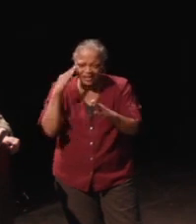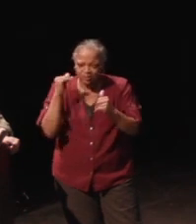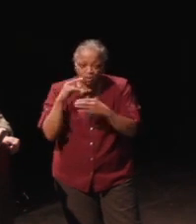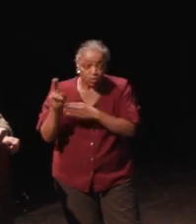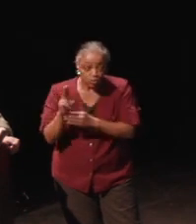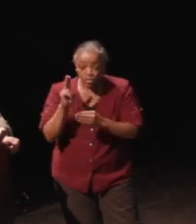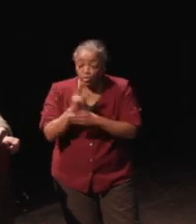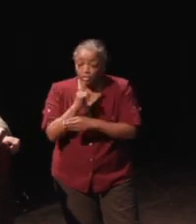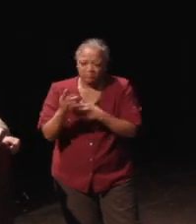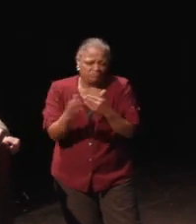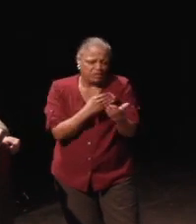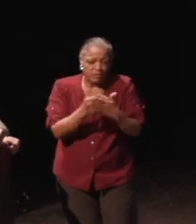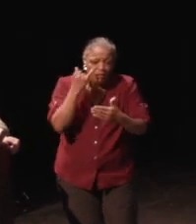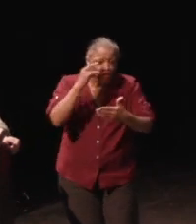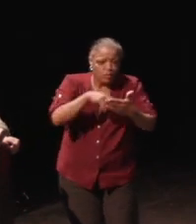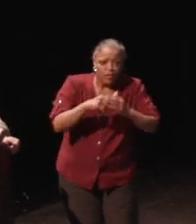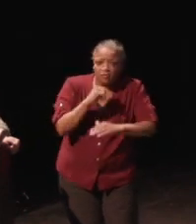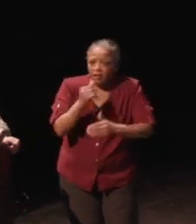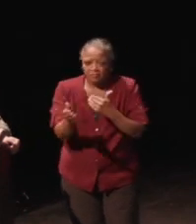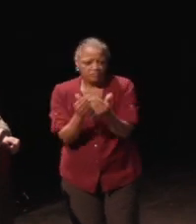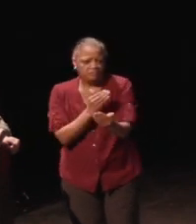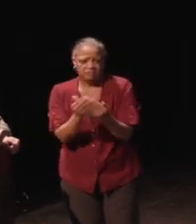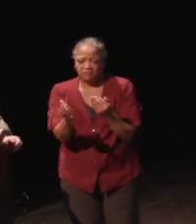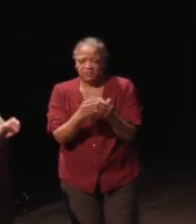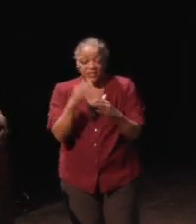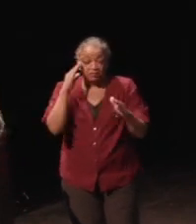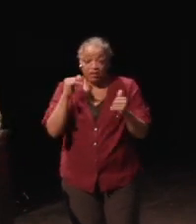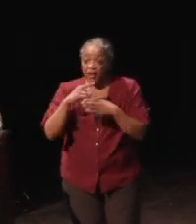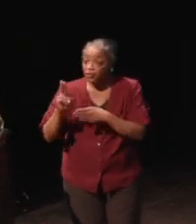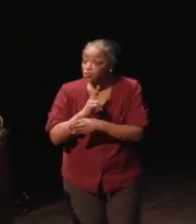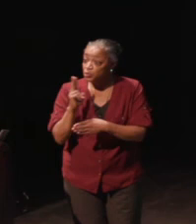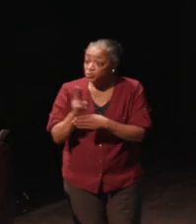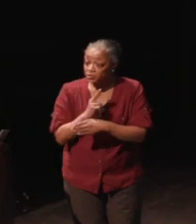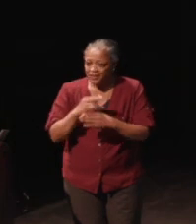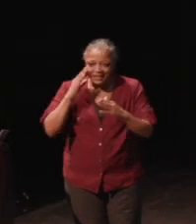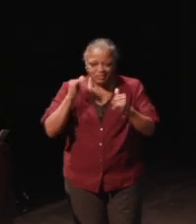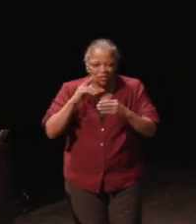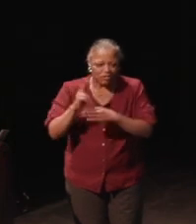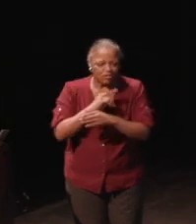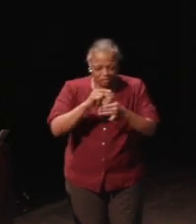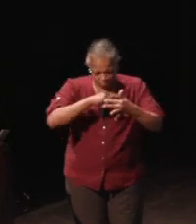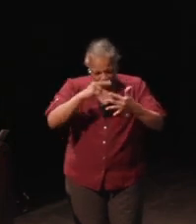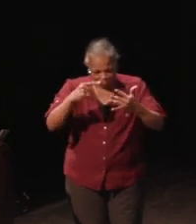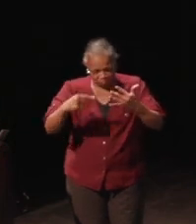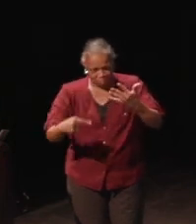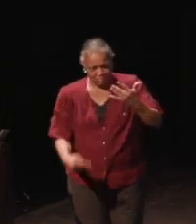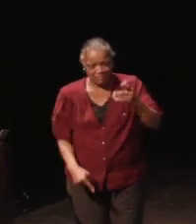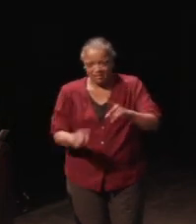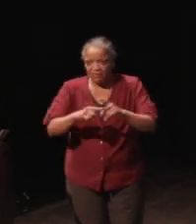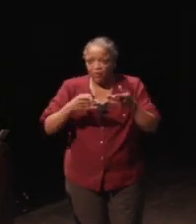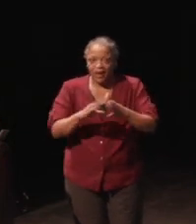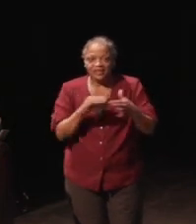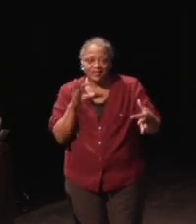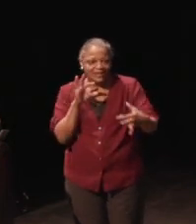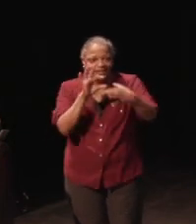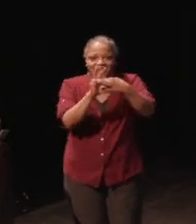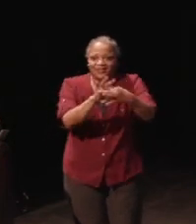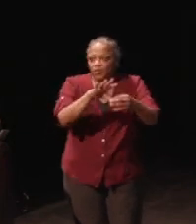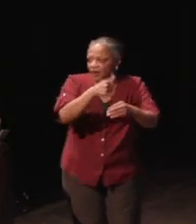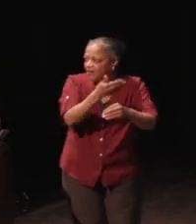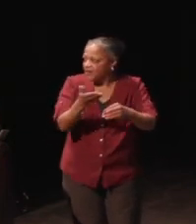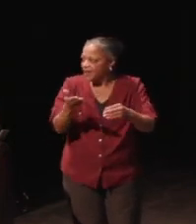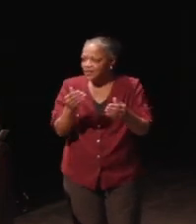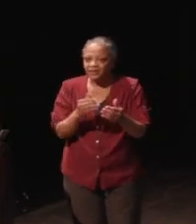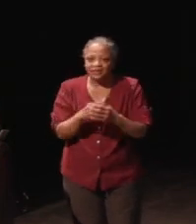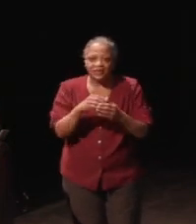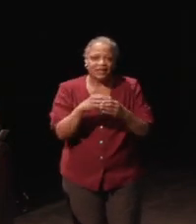use it whether they can read or not. They expect that they can use it in all of these different ways. They expect they can hook it into other things